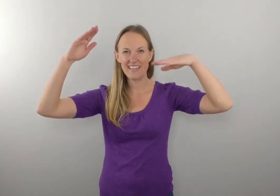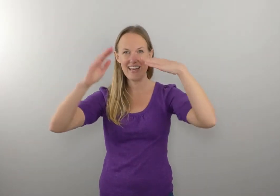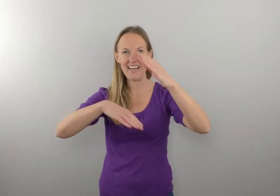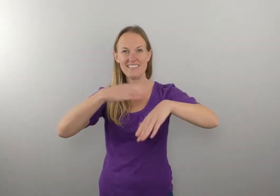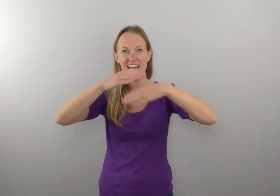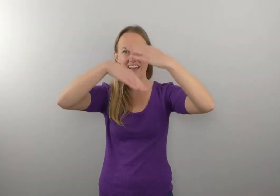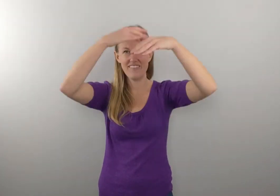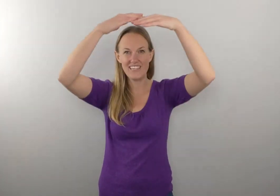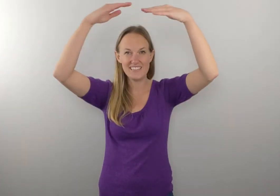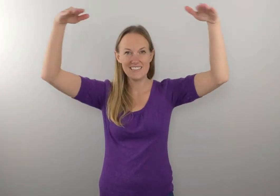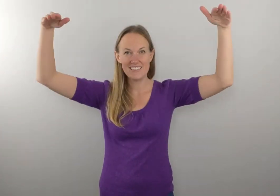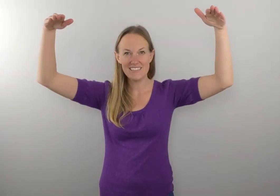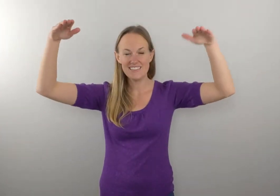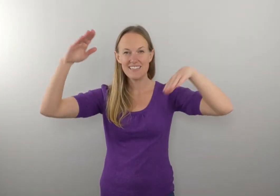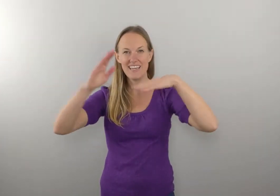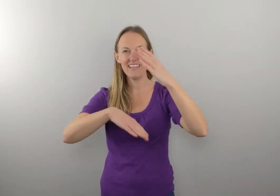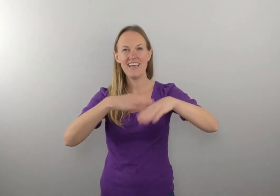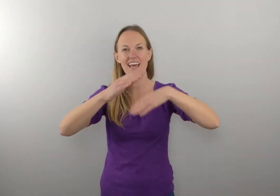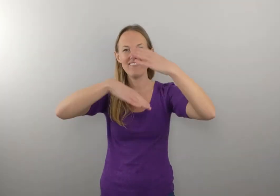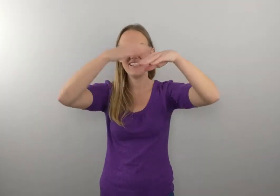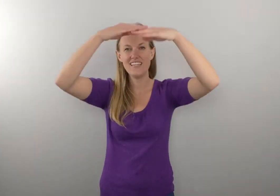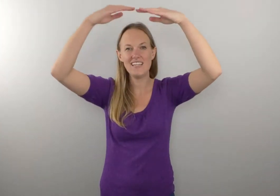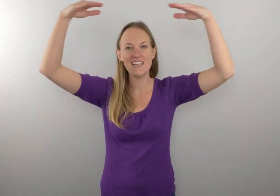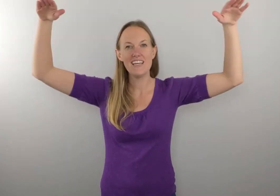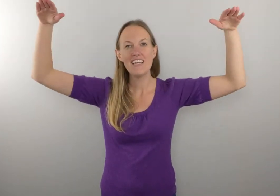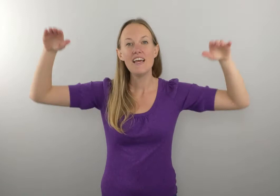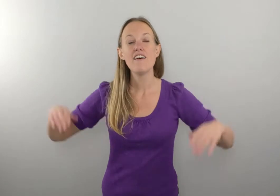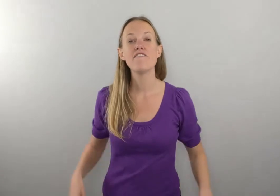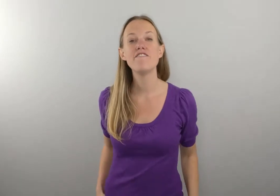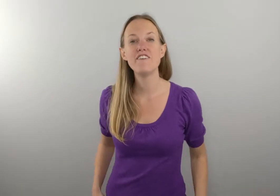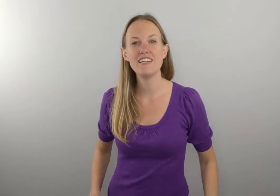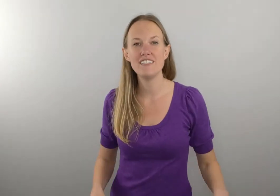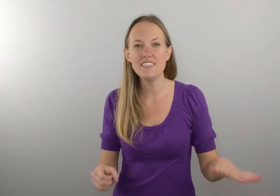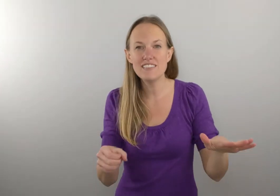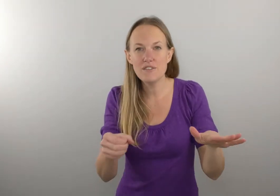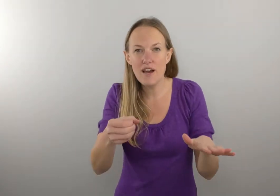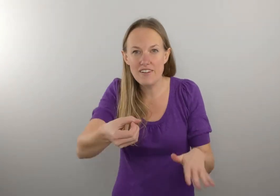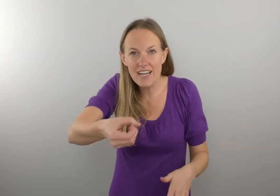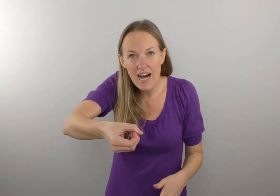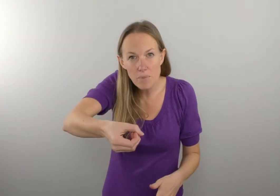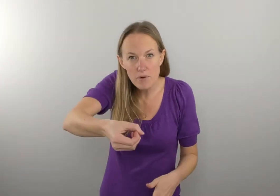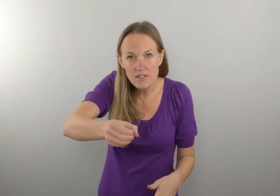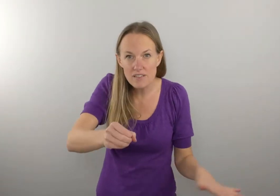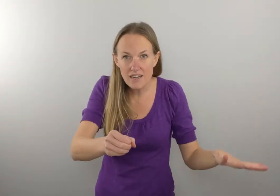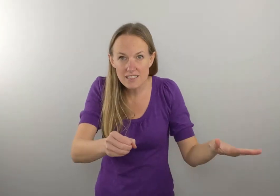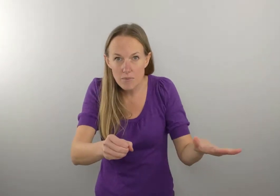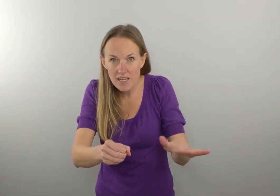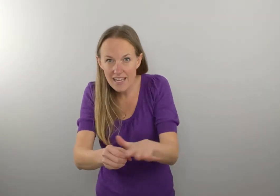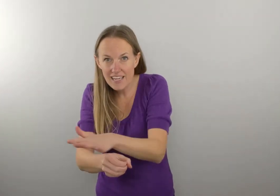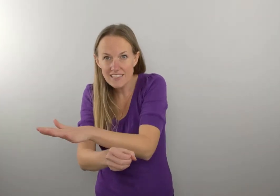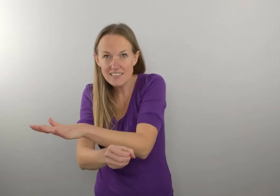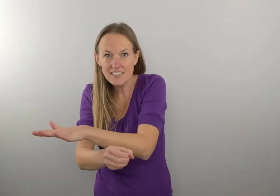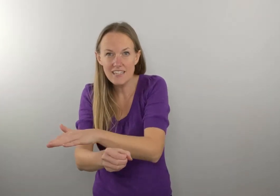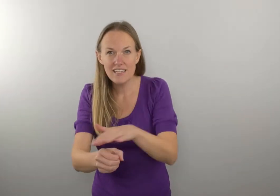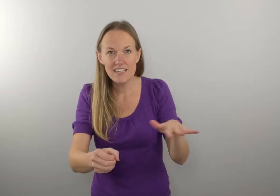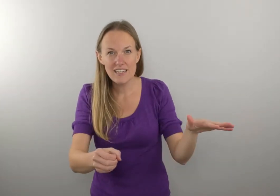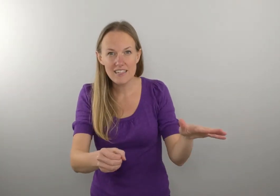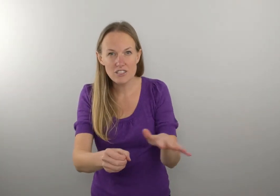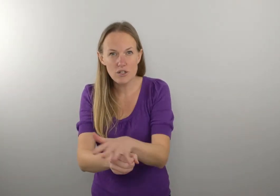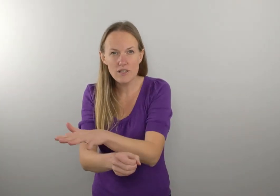that, heaven. Okay, heaven. Filled, so you have a cup with your non-dominant hand. You kind of show that